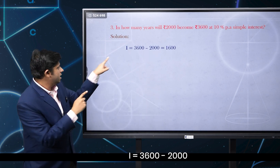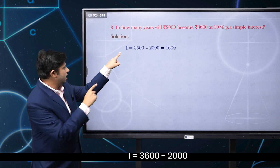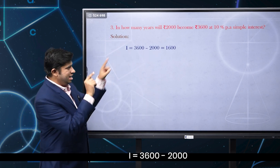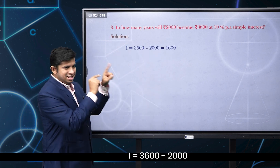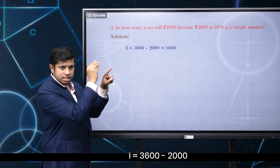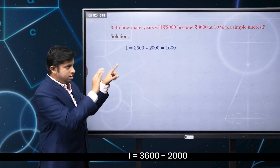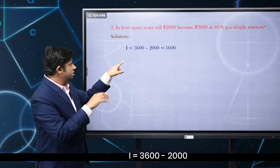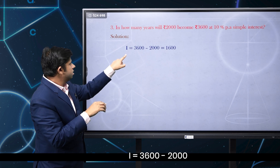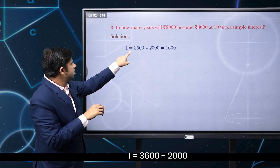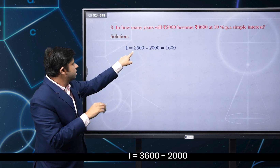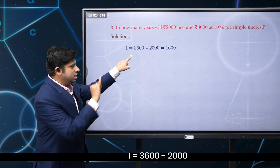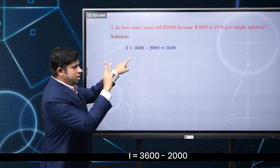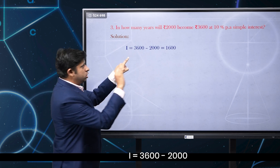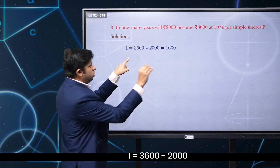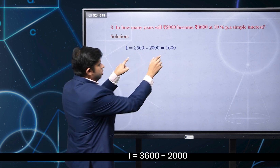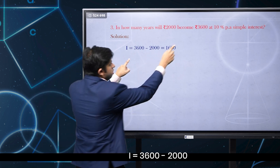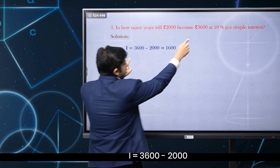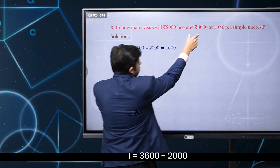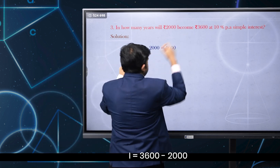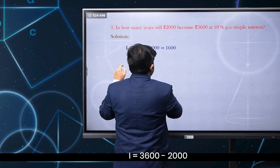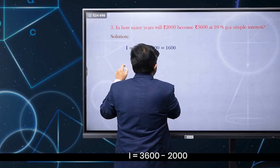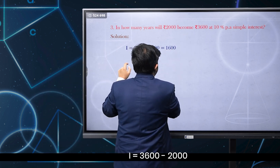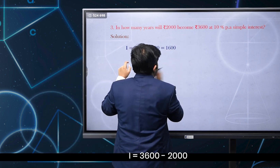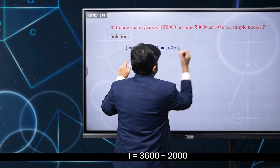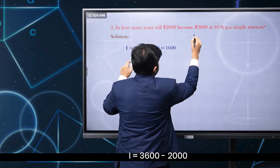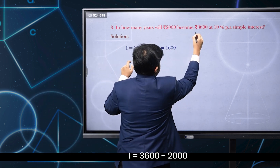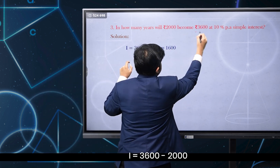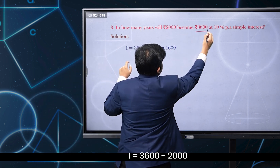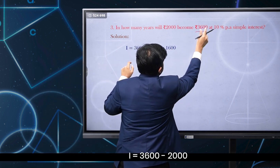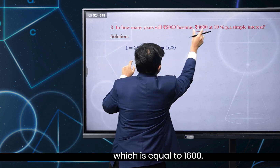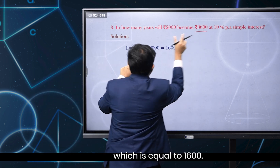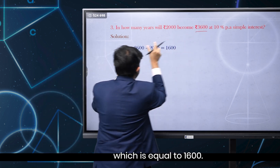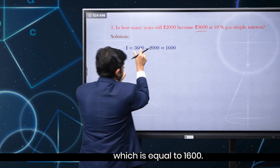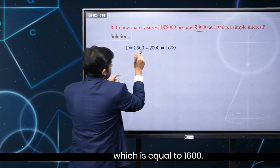I is equal to 3600 minus 2000, which is equal to